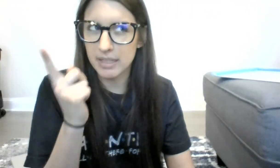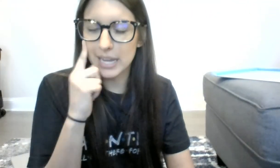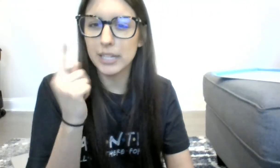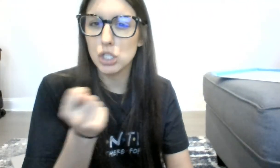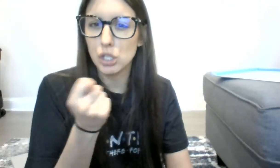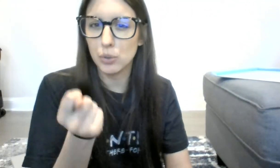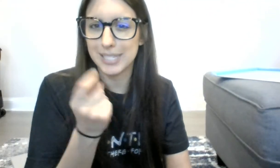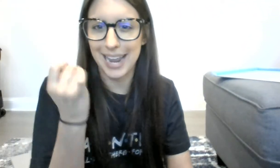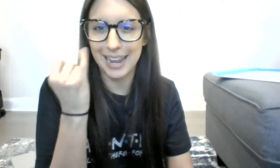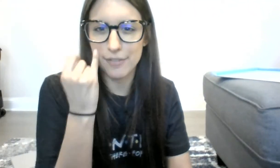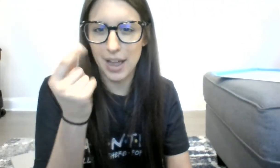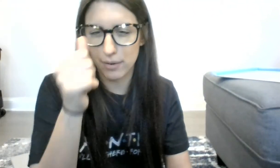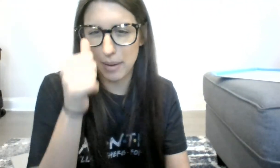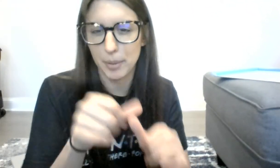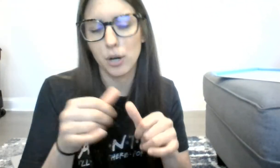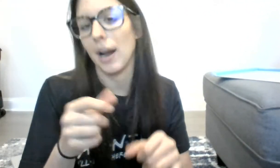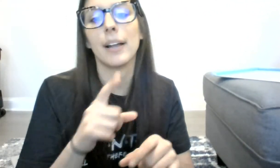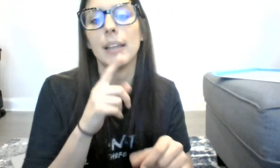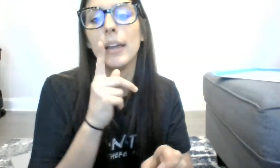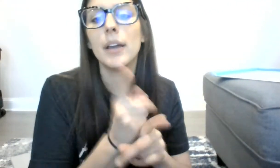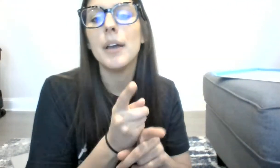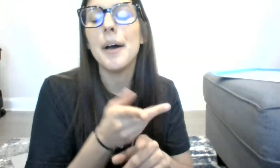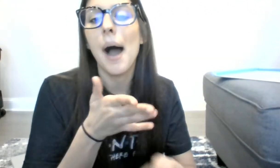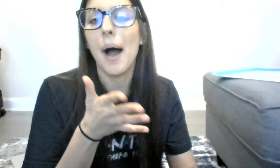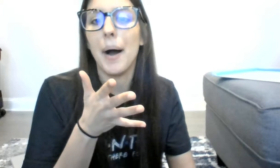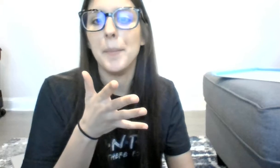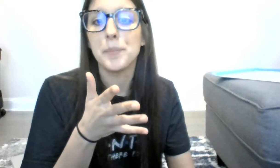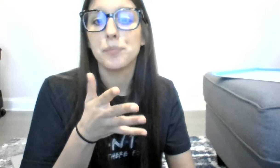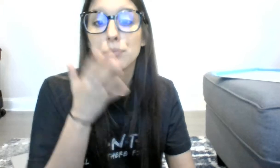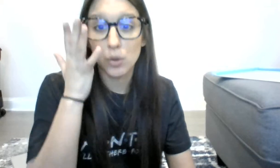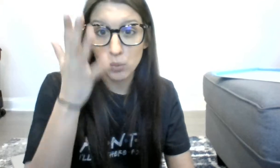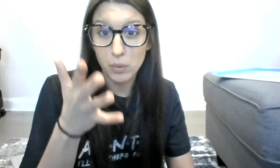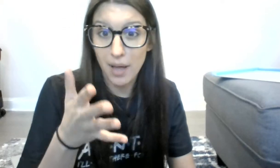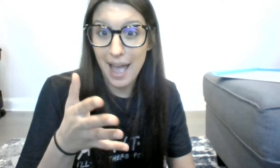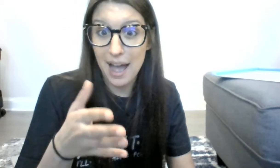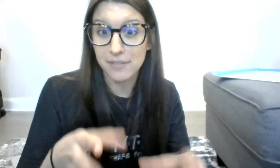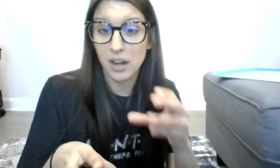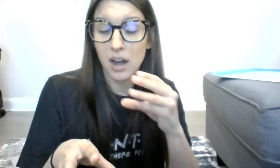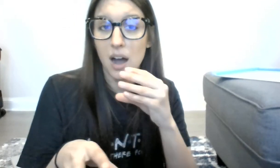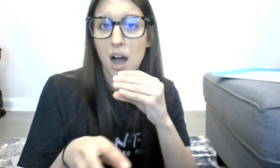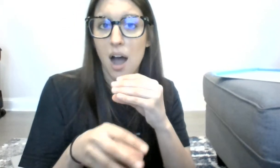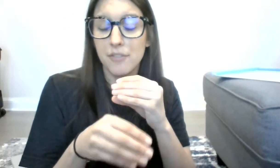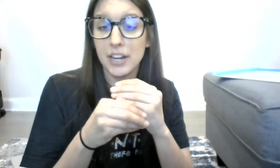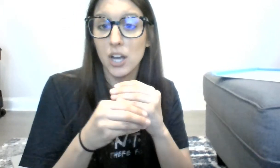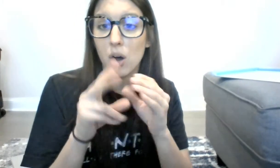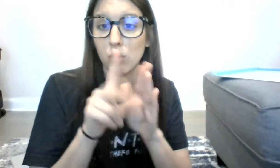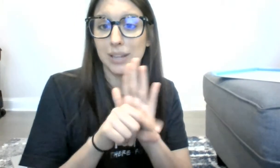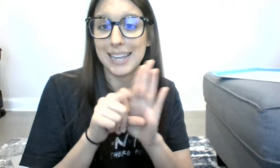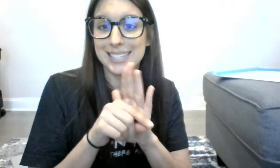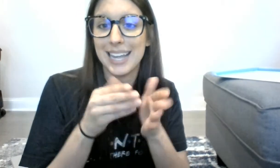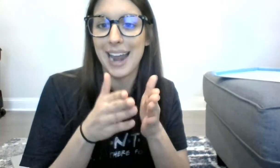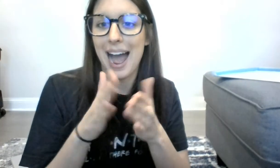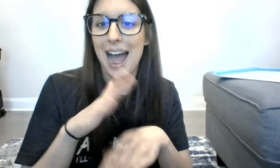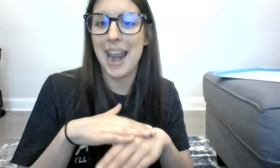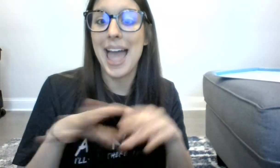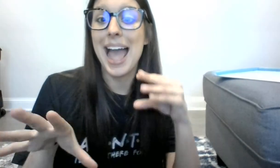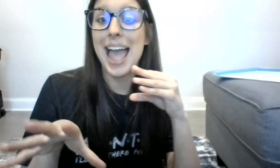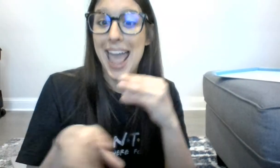it's Tuesday if I remember correctly, we will have a video lesson on